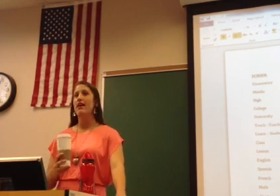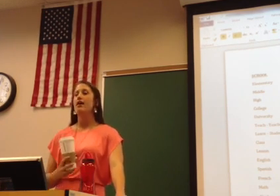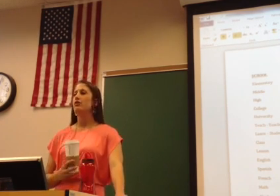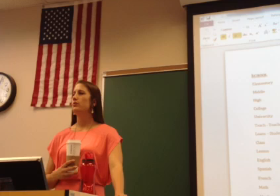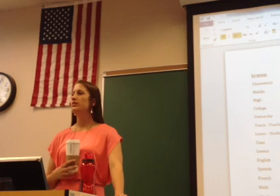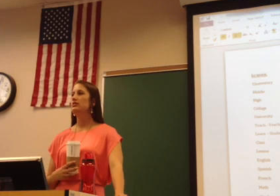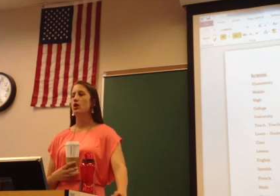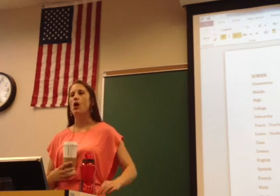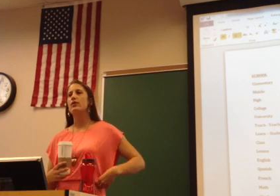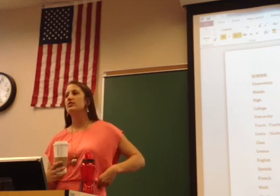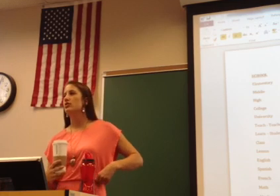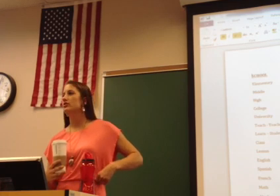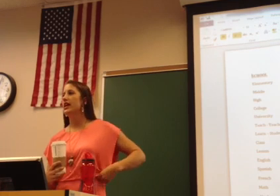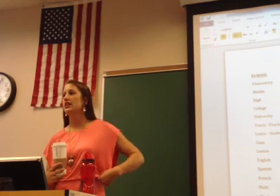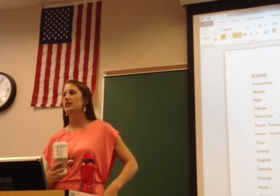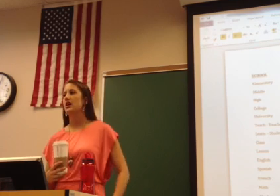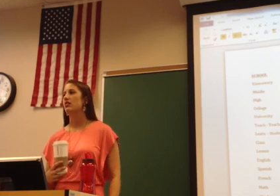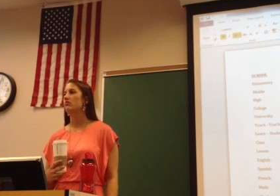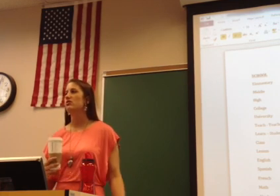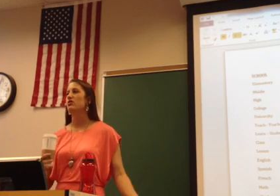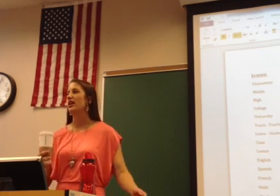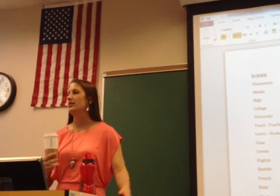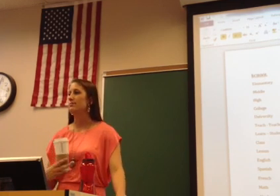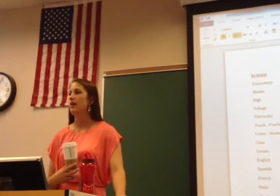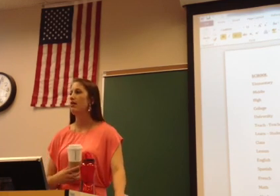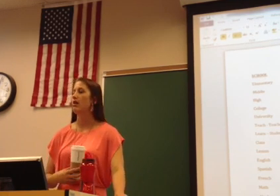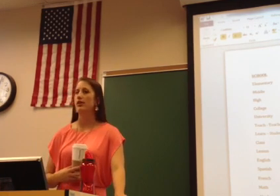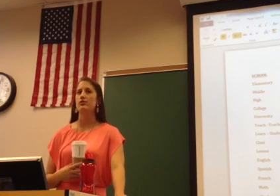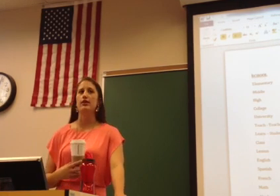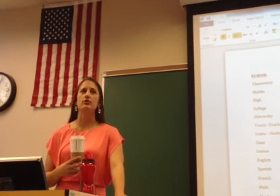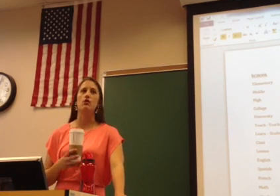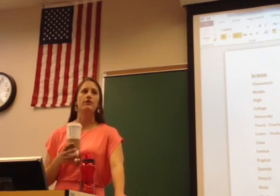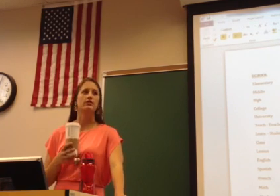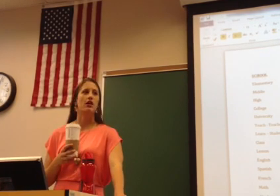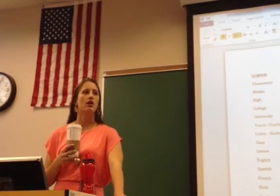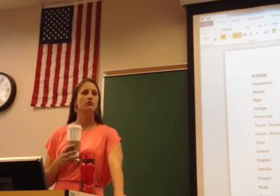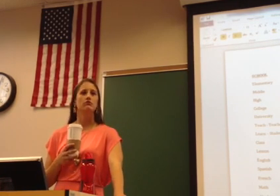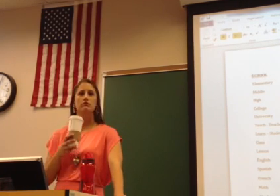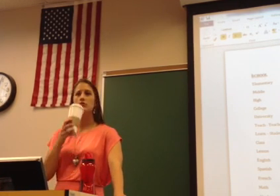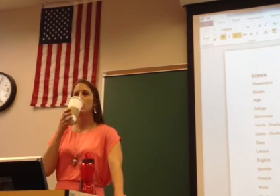The quizzes are always Thursday unless I email, I'll let you guys know if it's not. Sure.